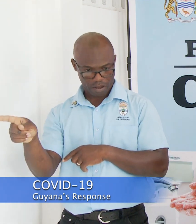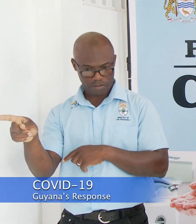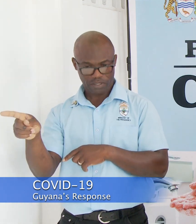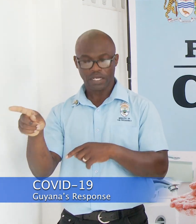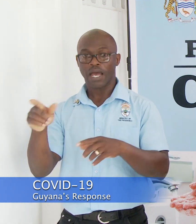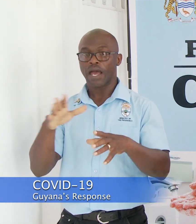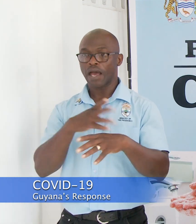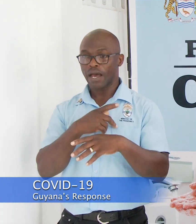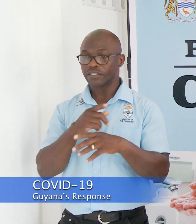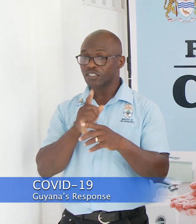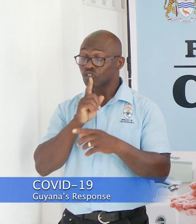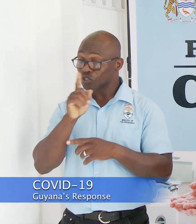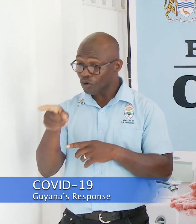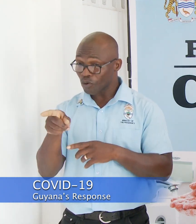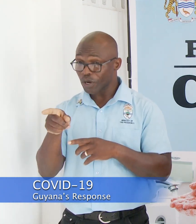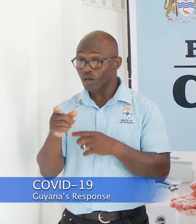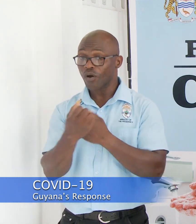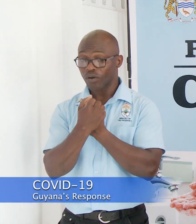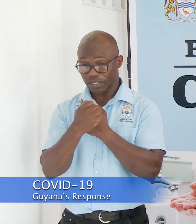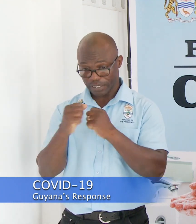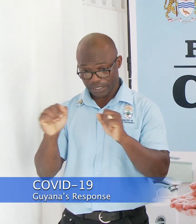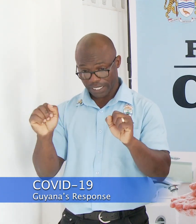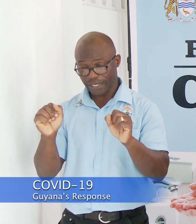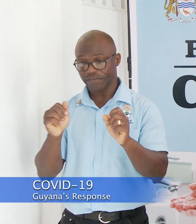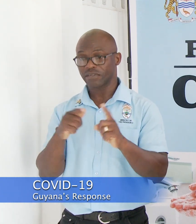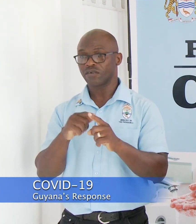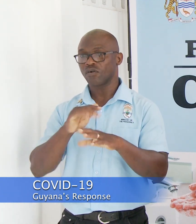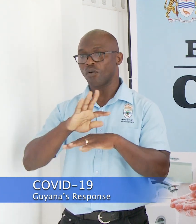the safety of the Guyanese population.